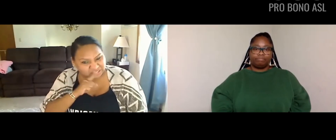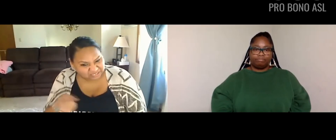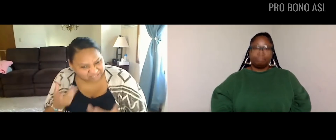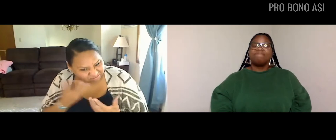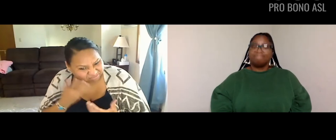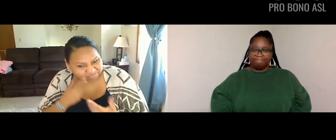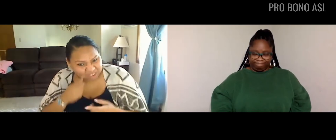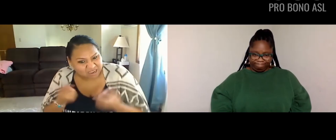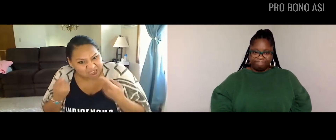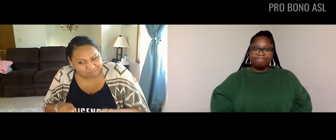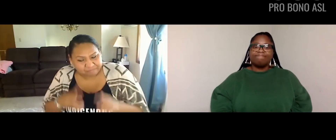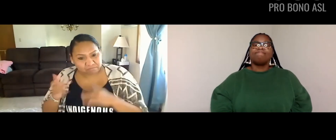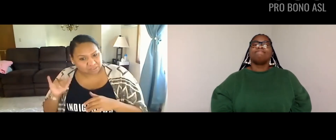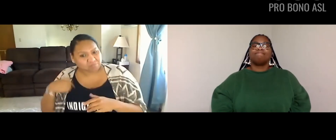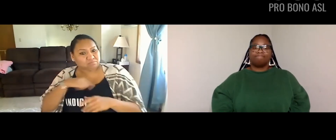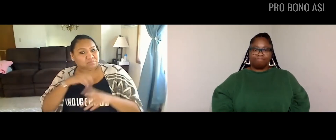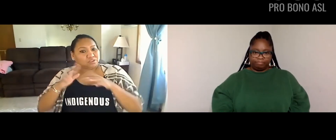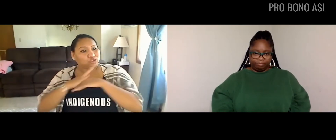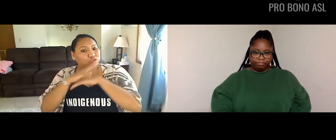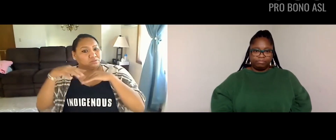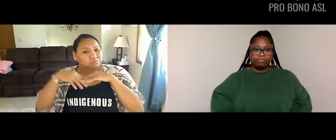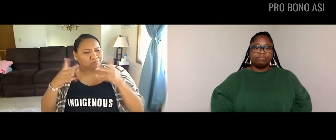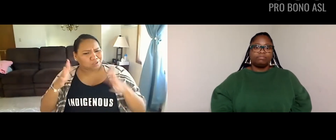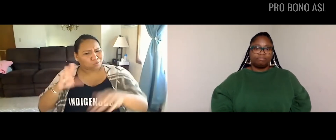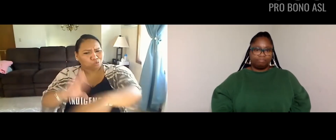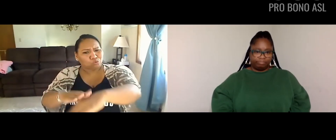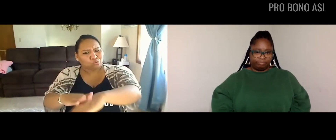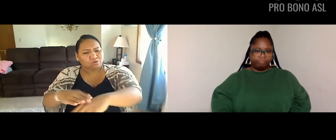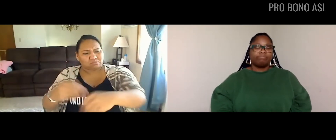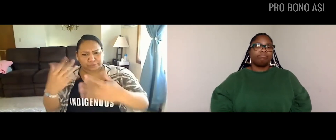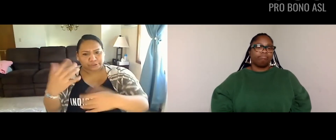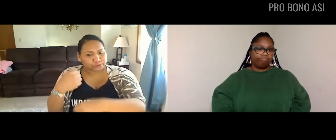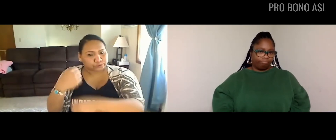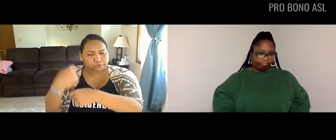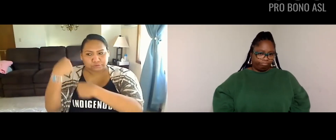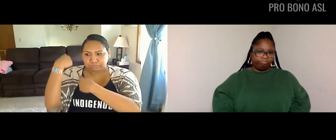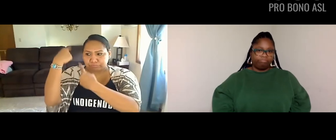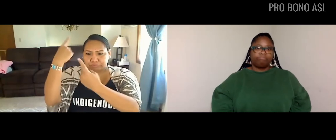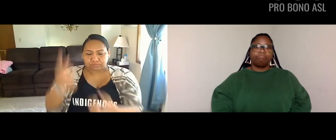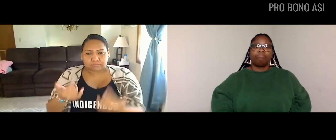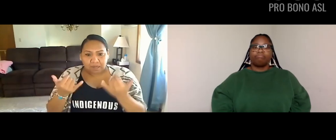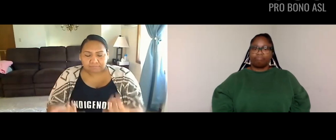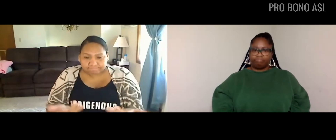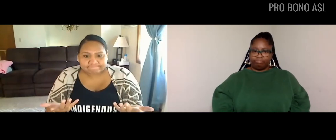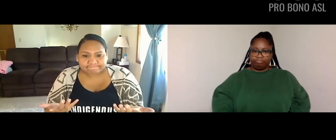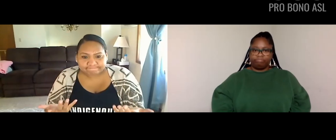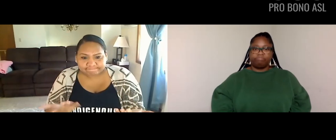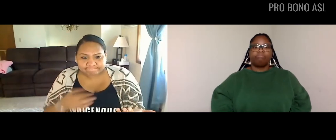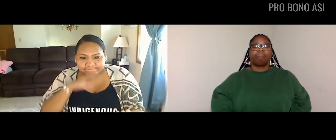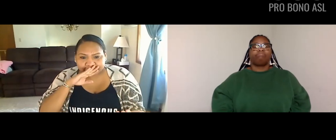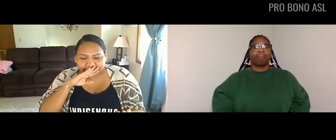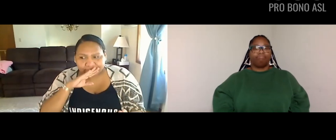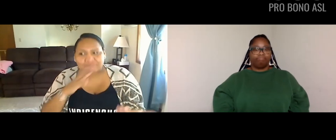destroyed before our eyes, and that's because of climate change. And Indigenous people, again, have